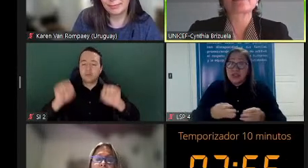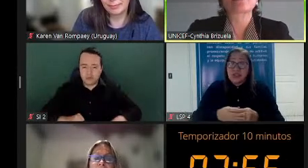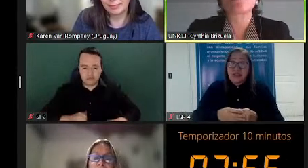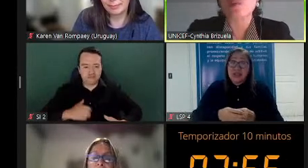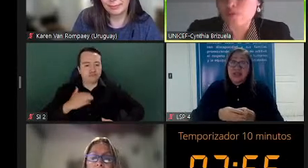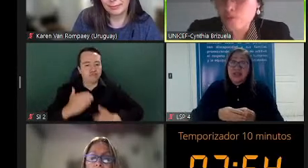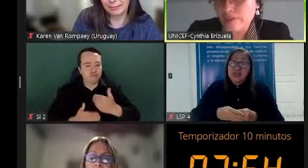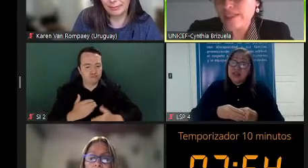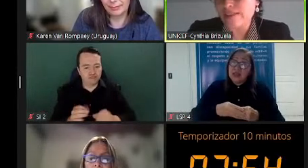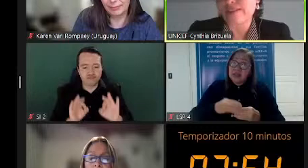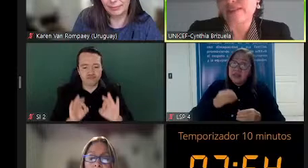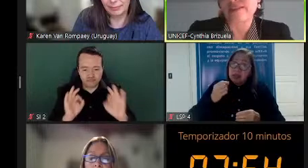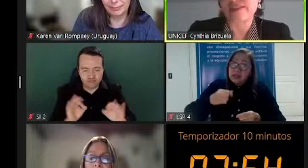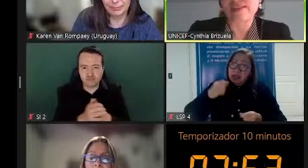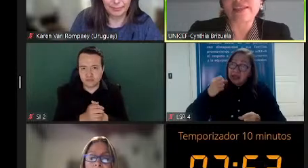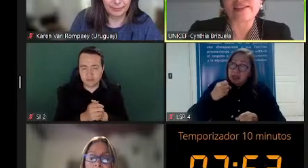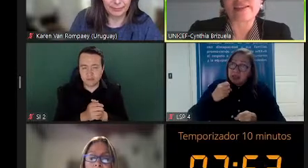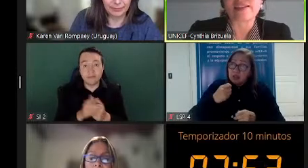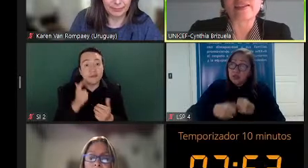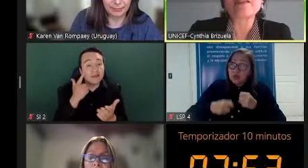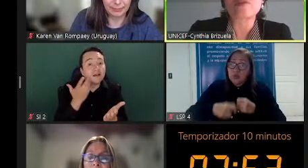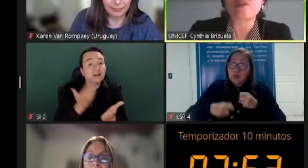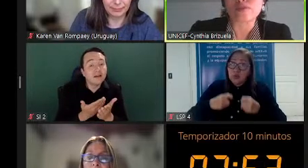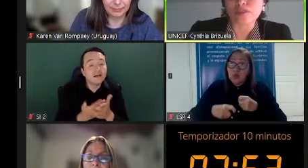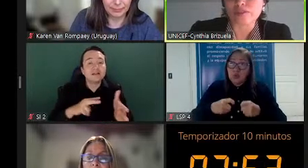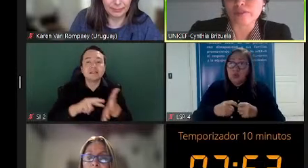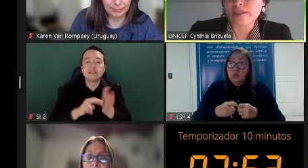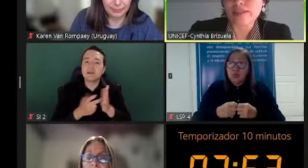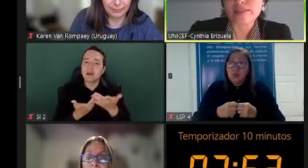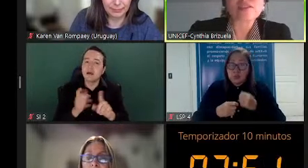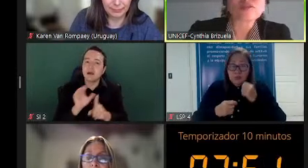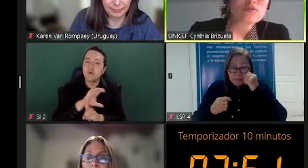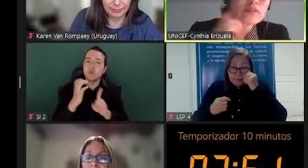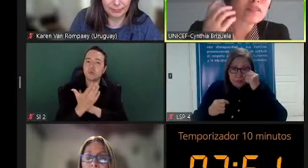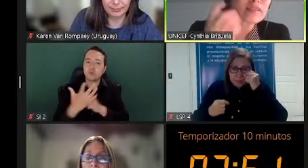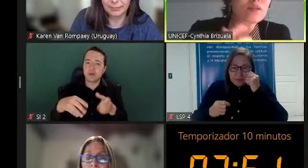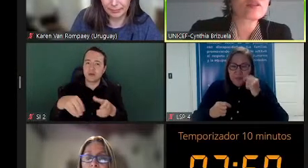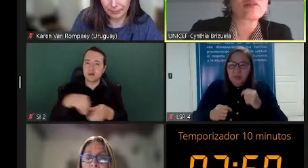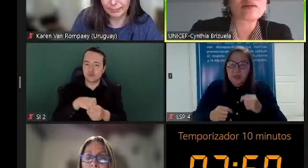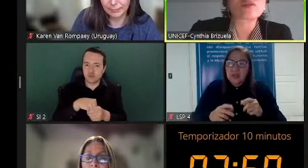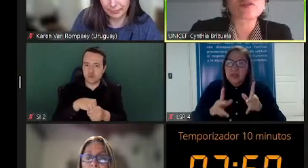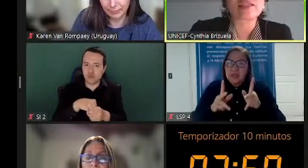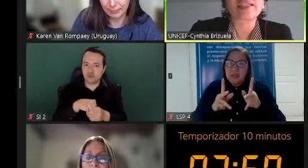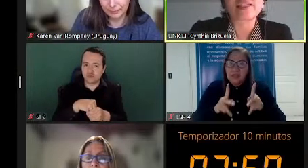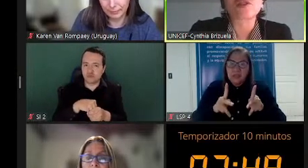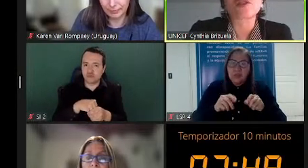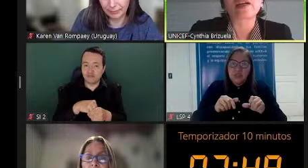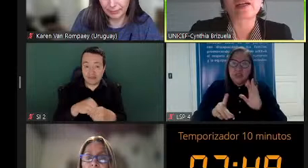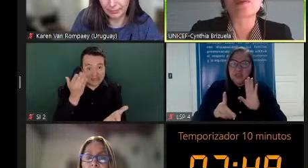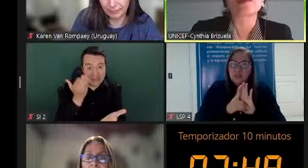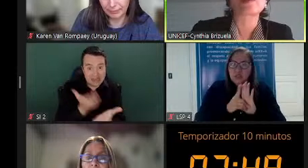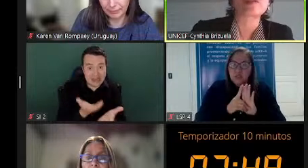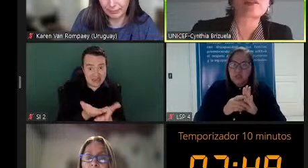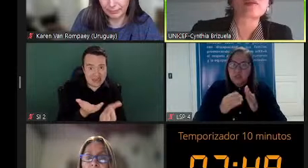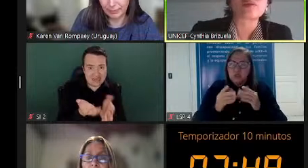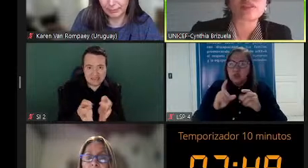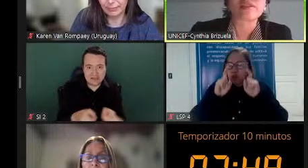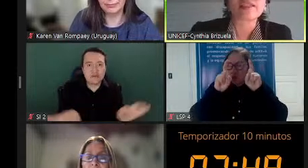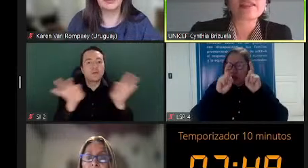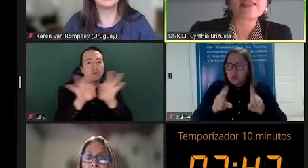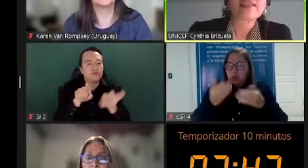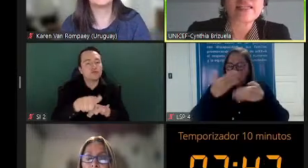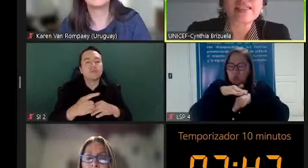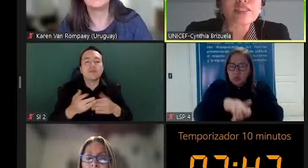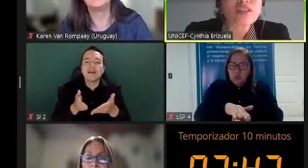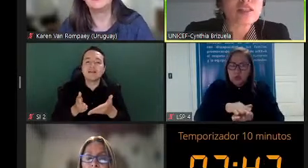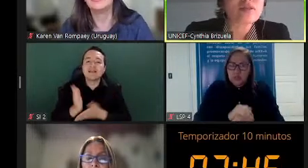our daily activities and we would actually be able to get this inclusion culture which is fundamental this